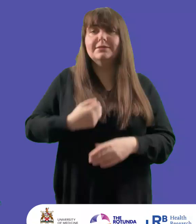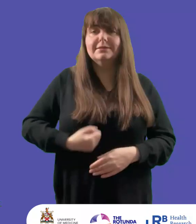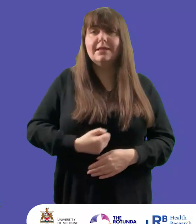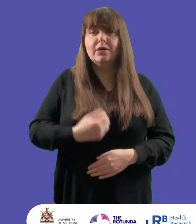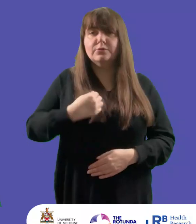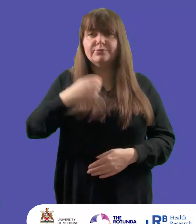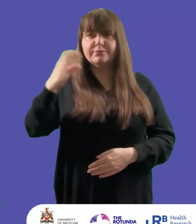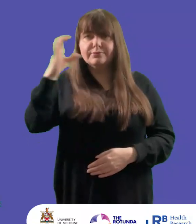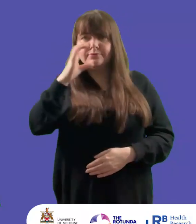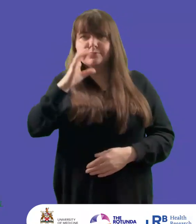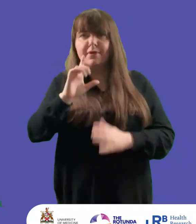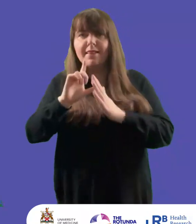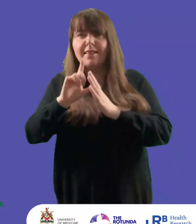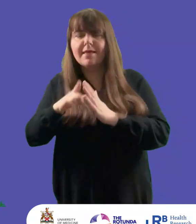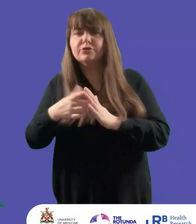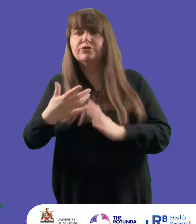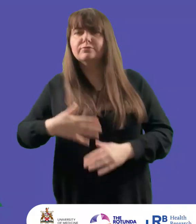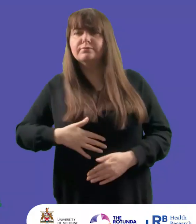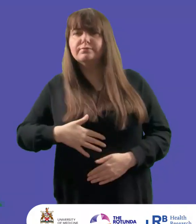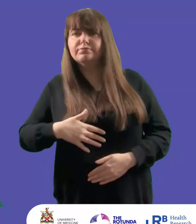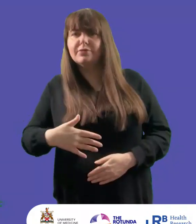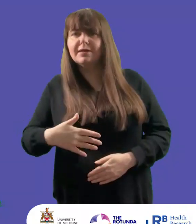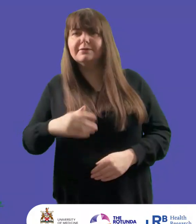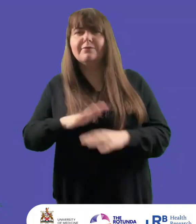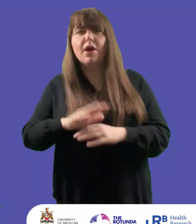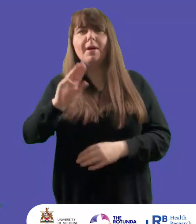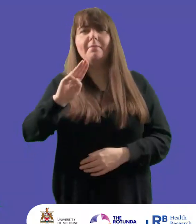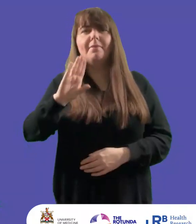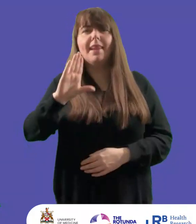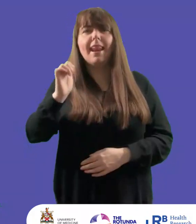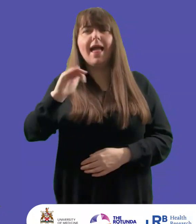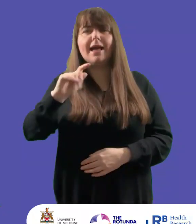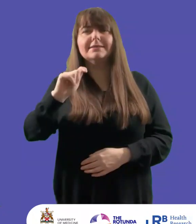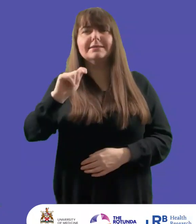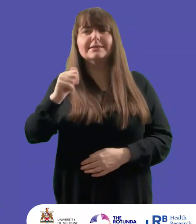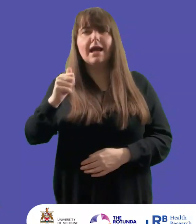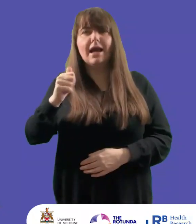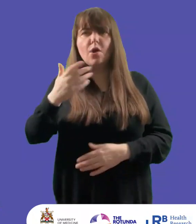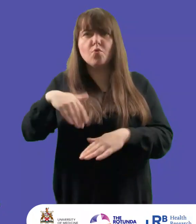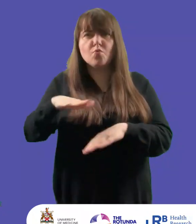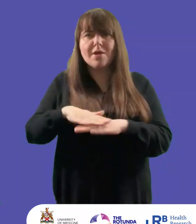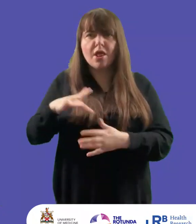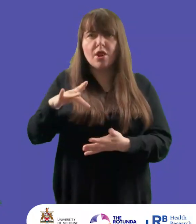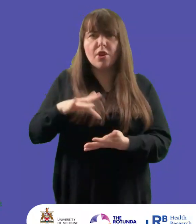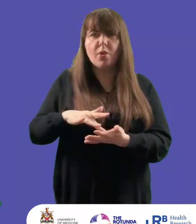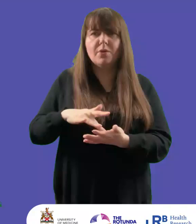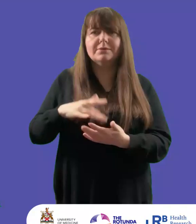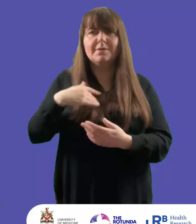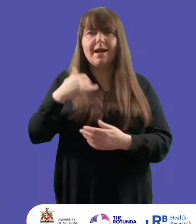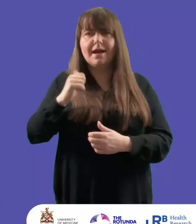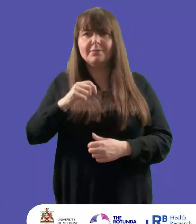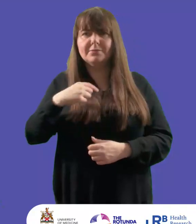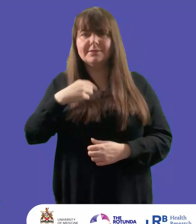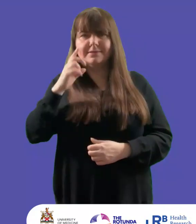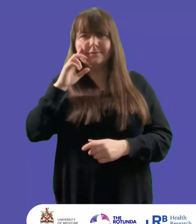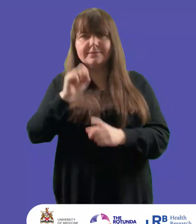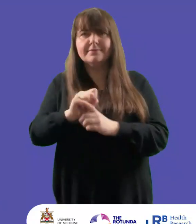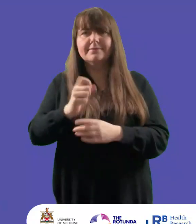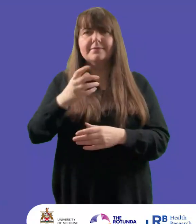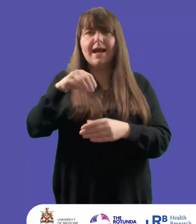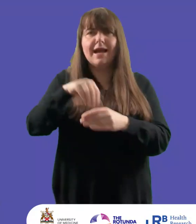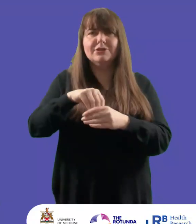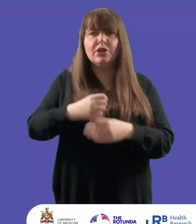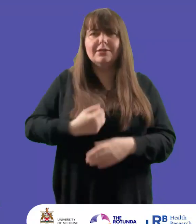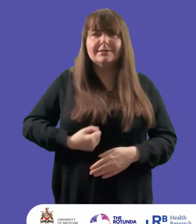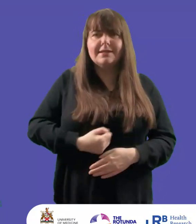scans to look later on in pregnancy for placental localization. We also may need to do